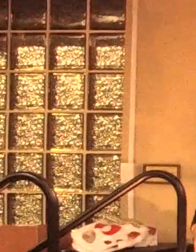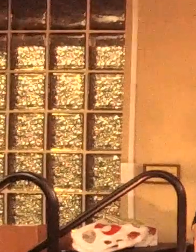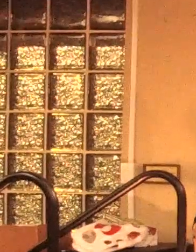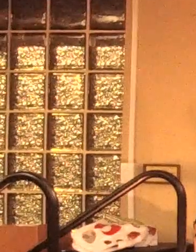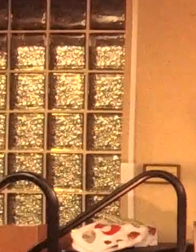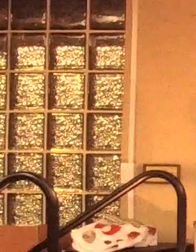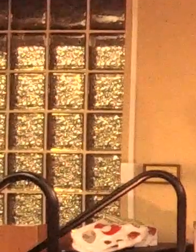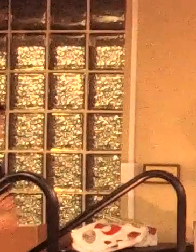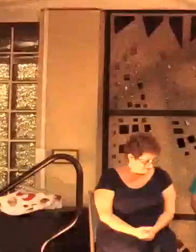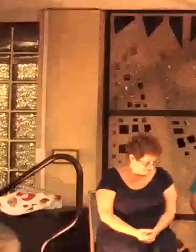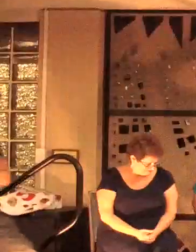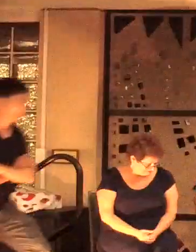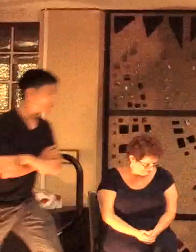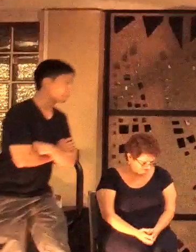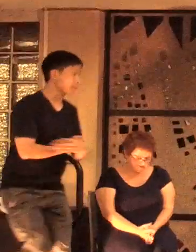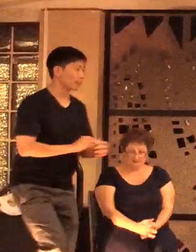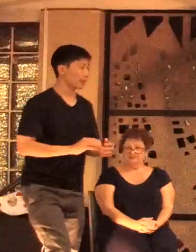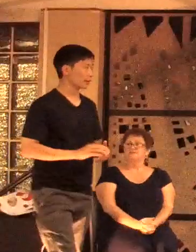Well,